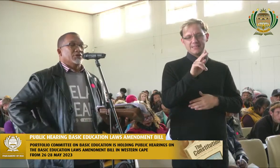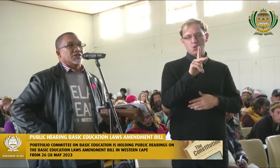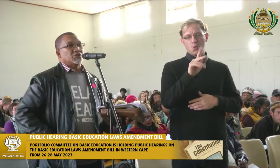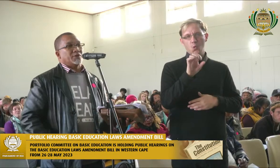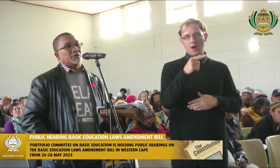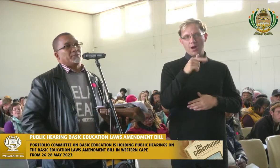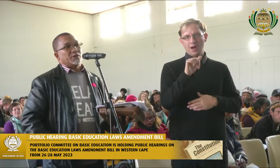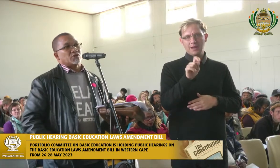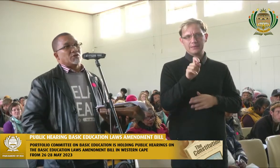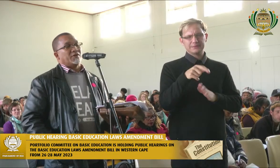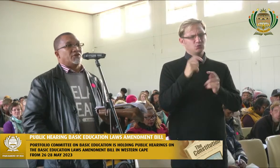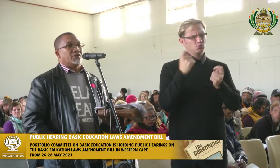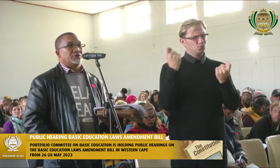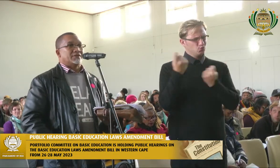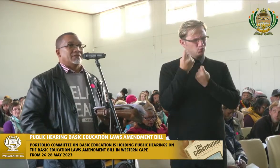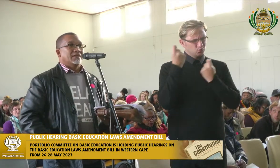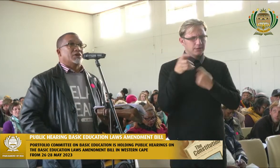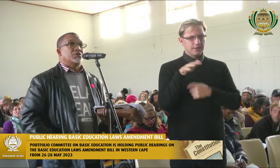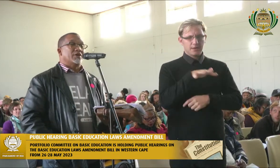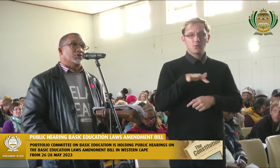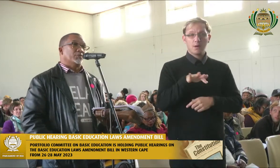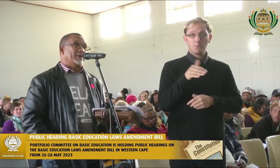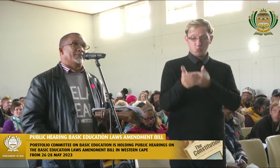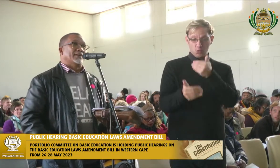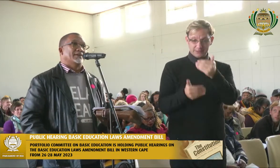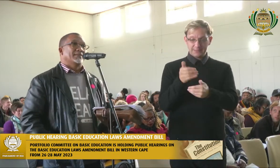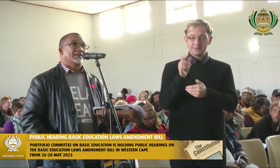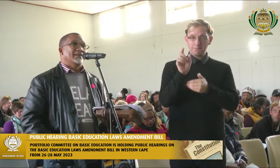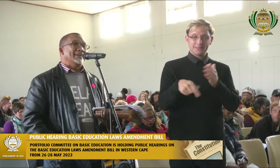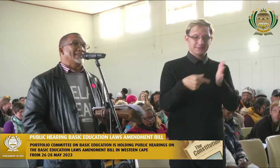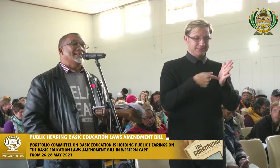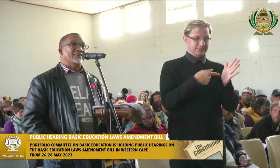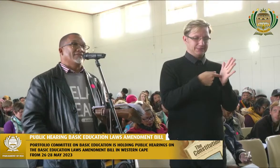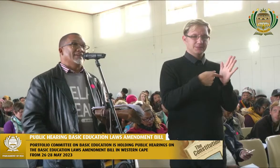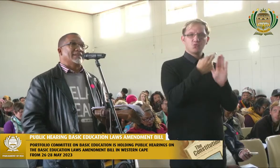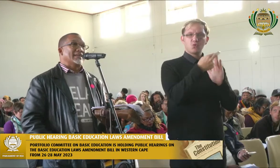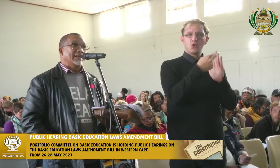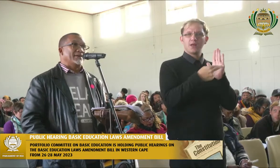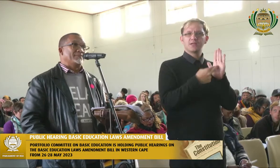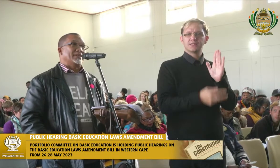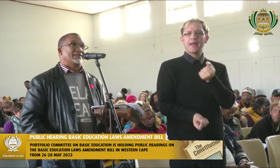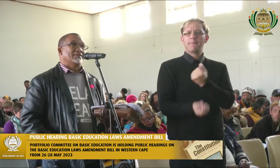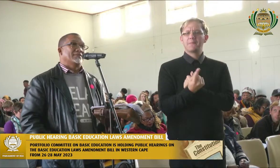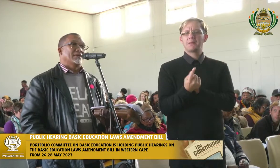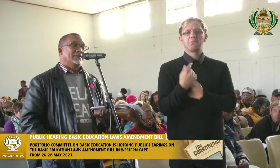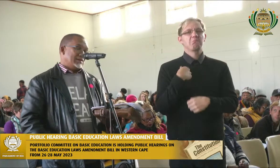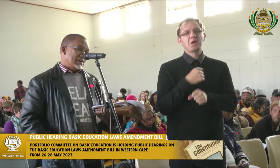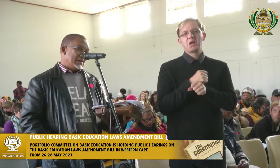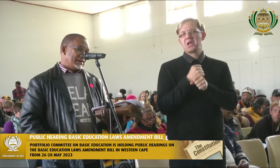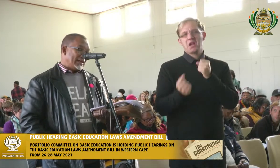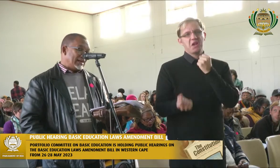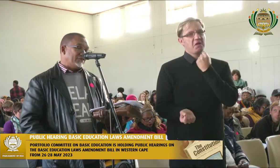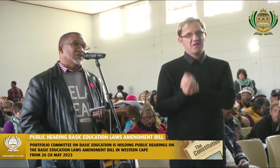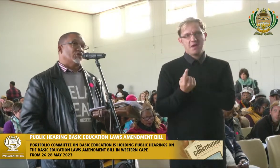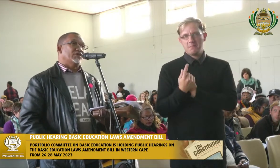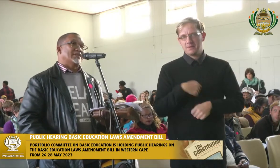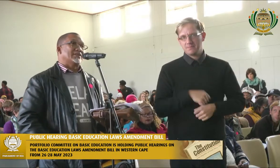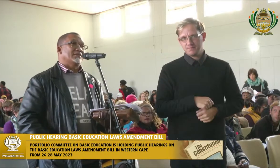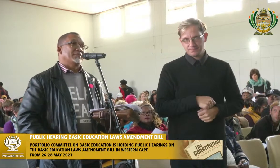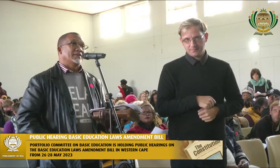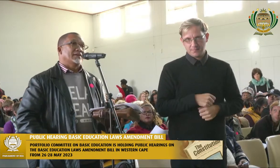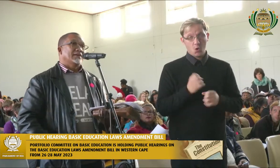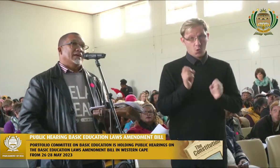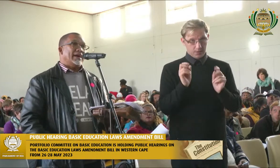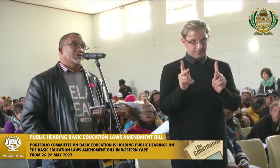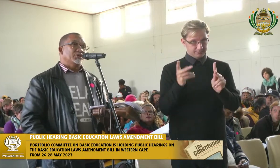the process was supposed to be followed according to paper. It never really happened. Can I fast